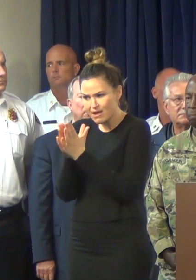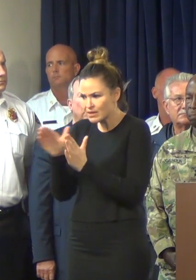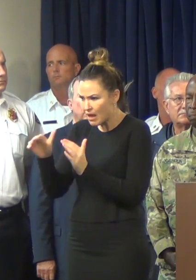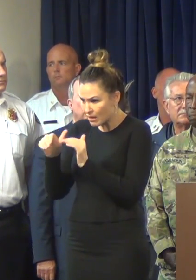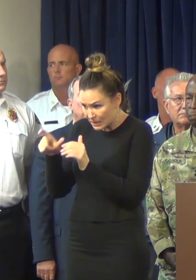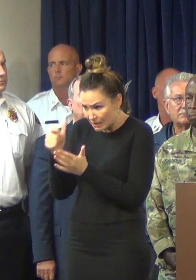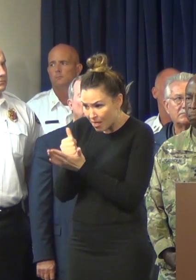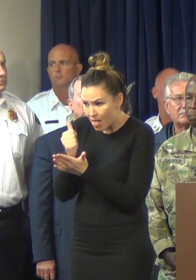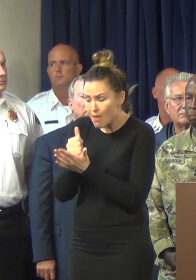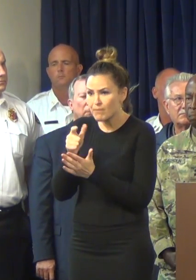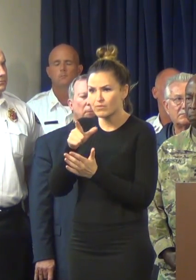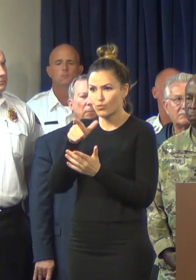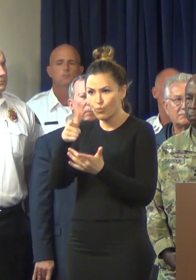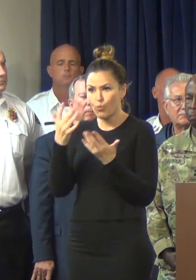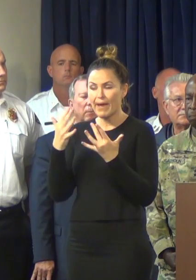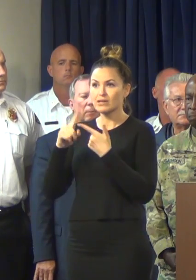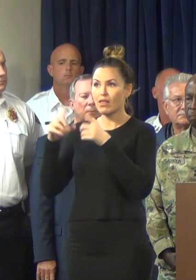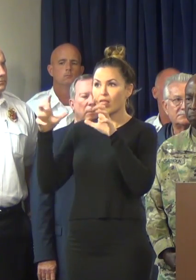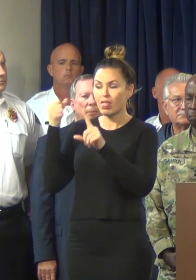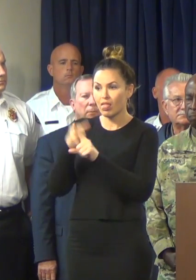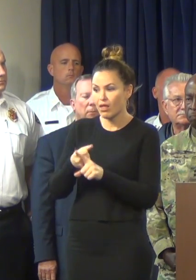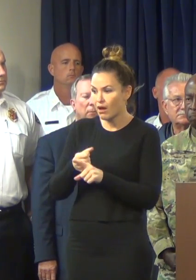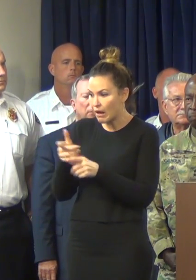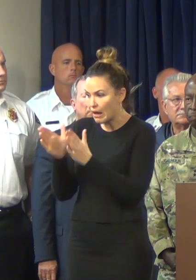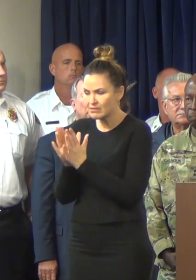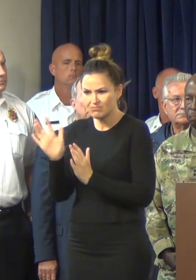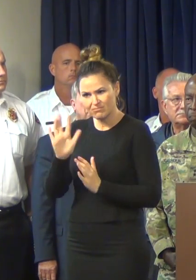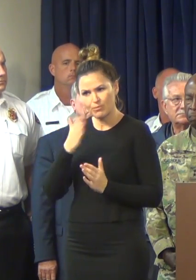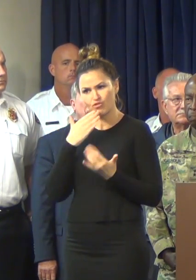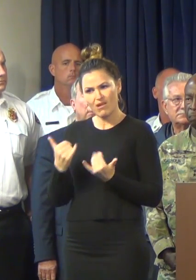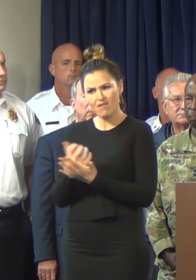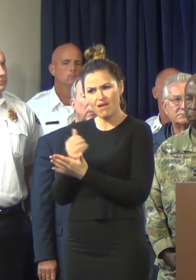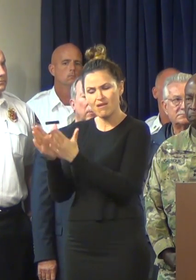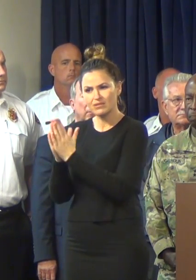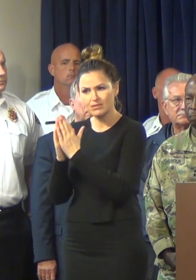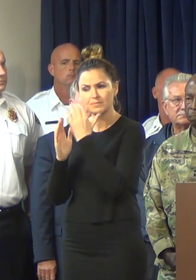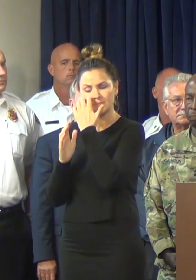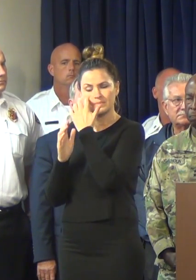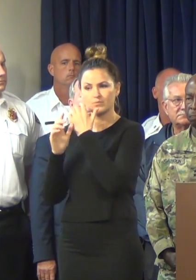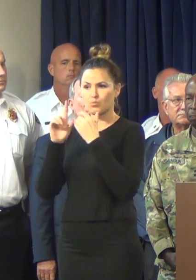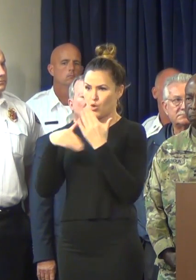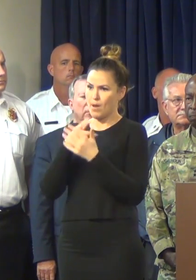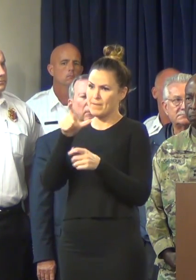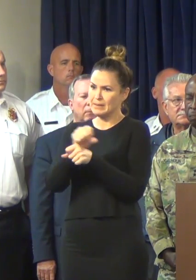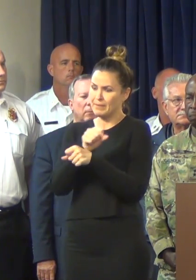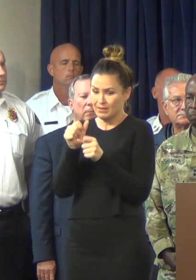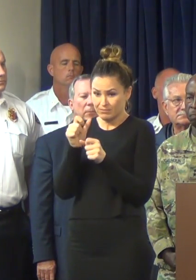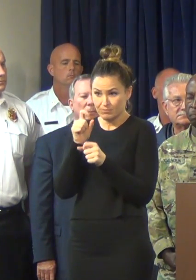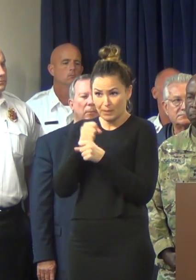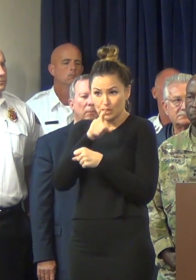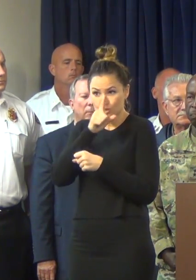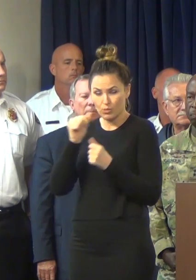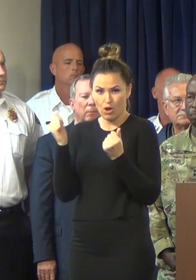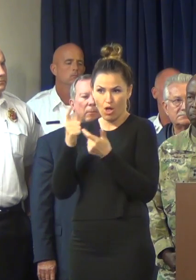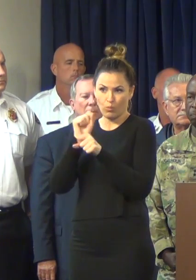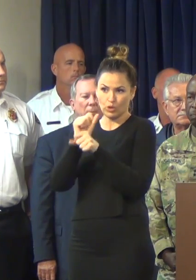can be helpful to them. Don't wait until the storm hits. We all have to work together to make sure we make it through this potentially catastrophic